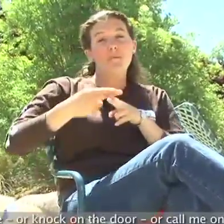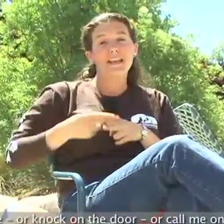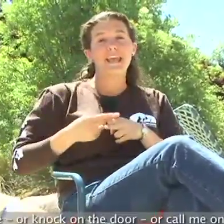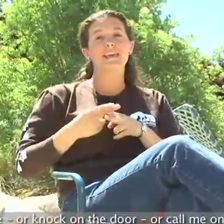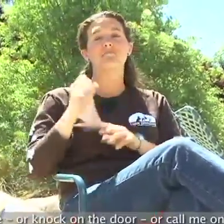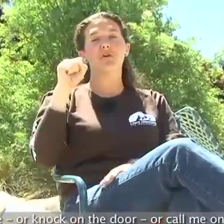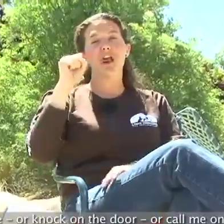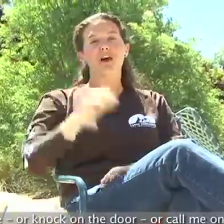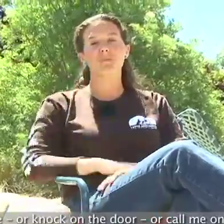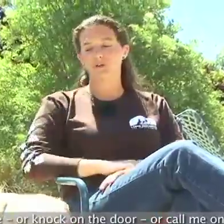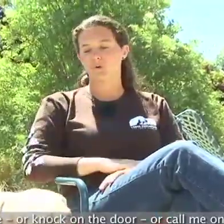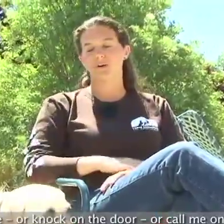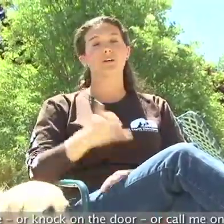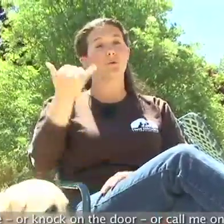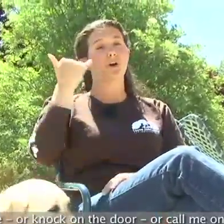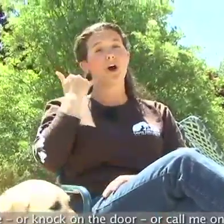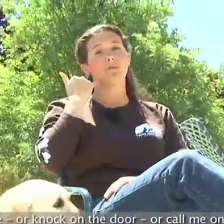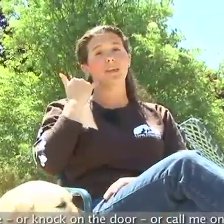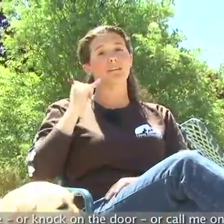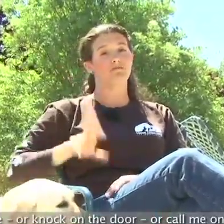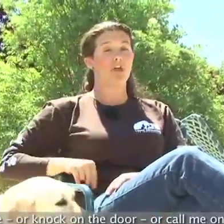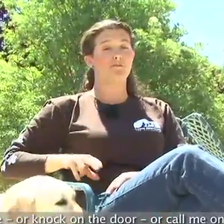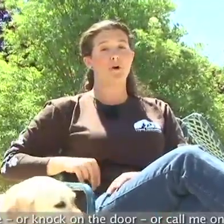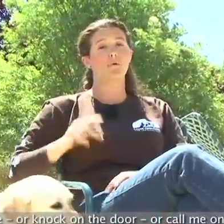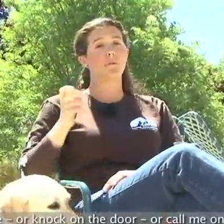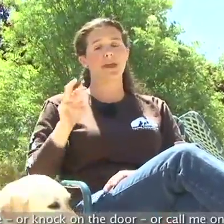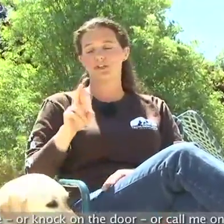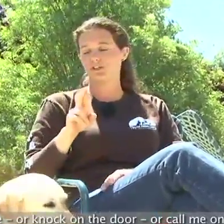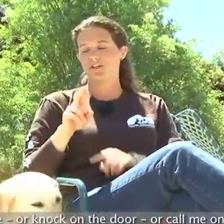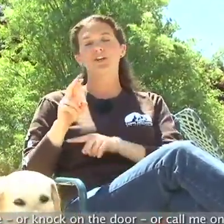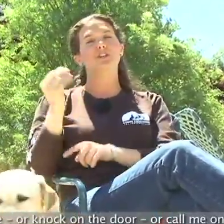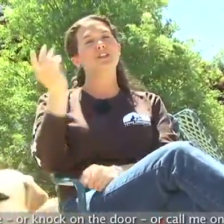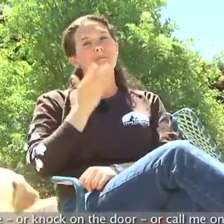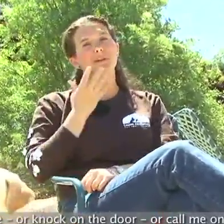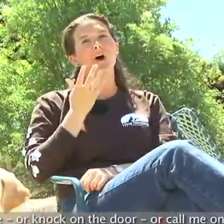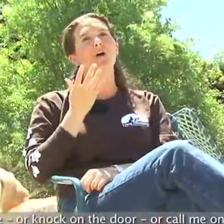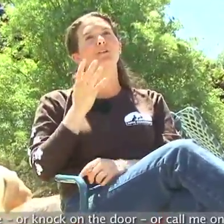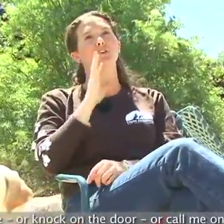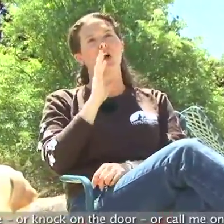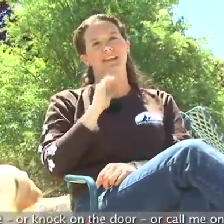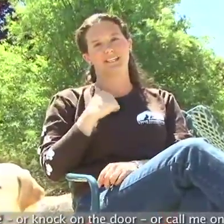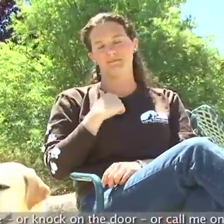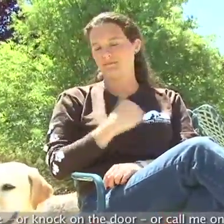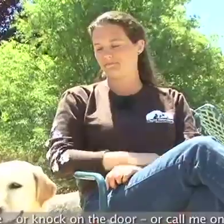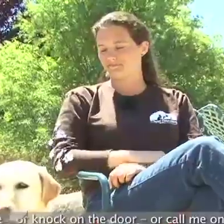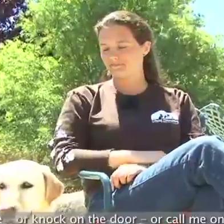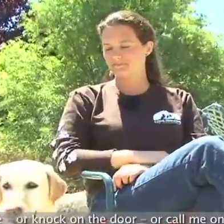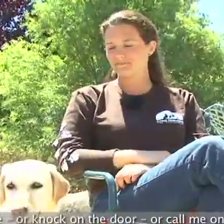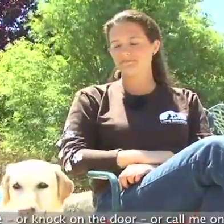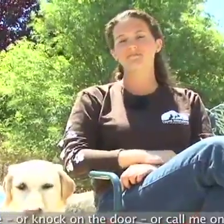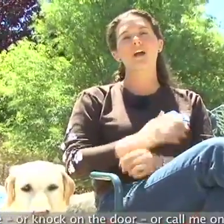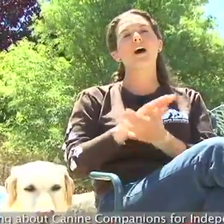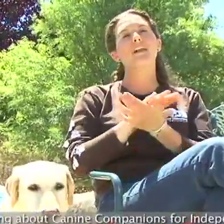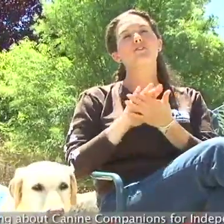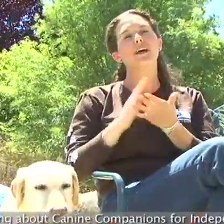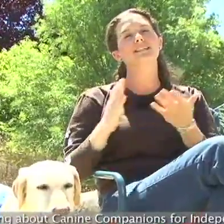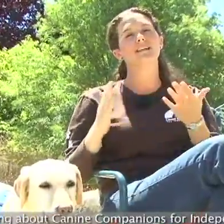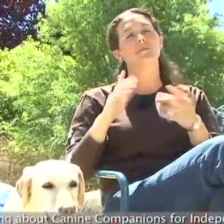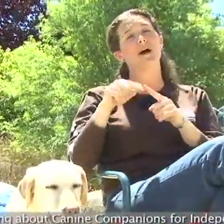call my name or knock on my door or call me on the phone or pager, she'll let me know that they're talking to me. Another nice thing